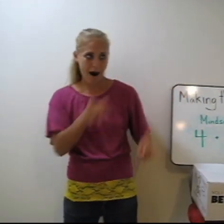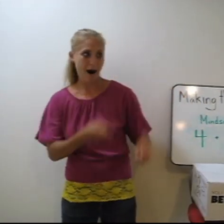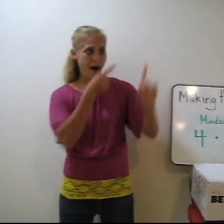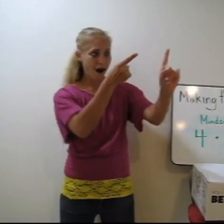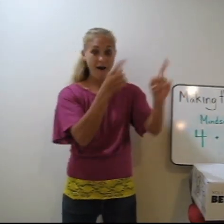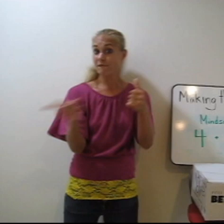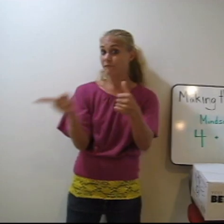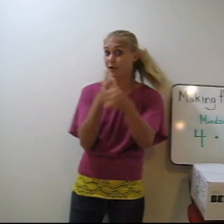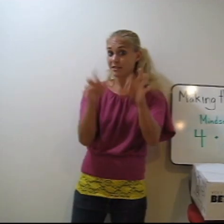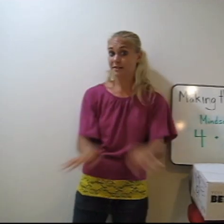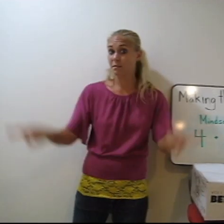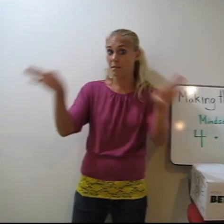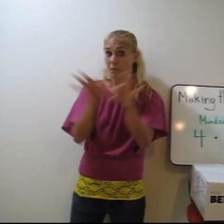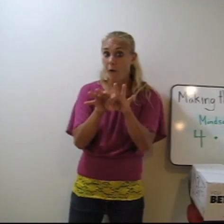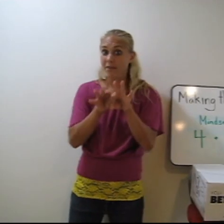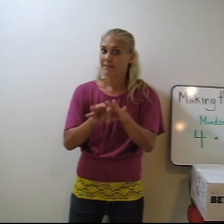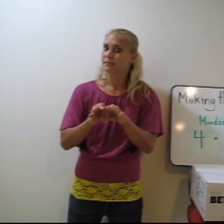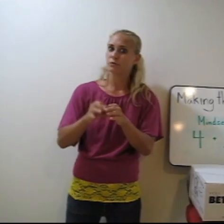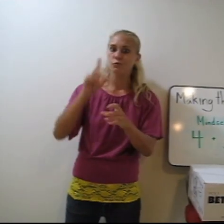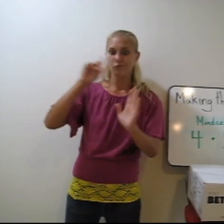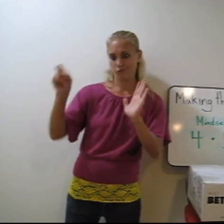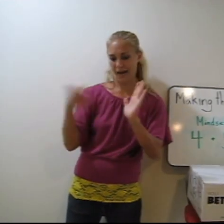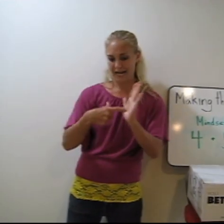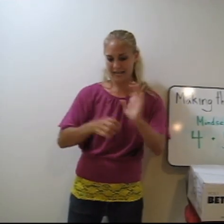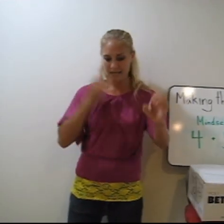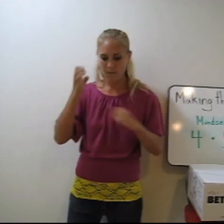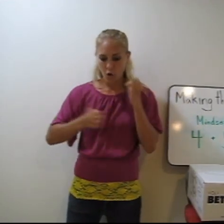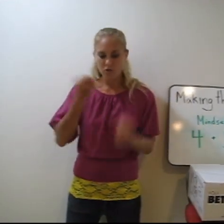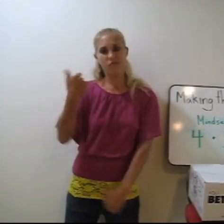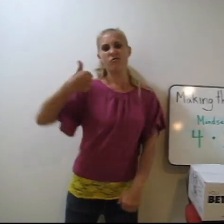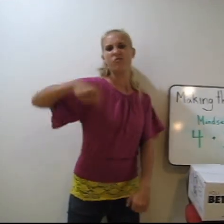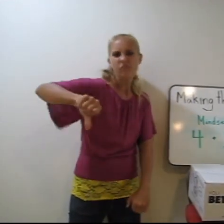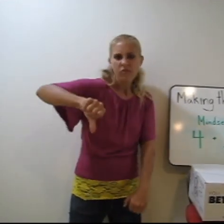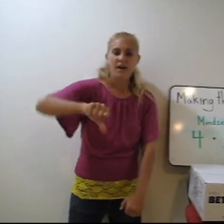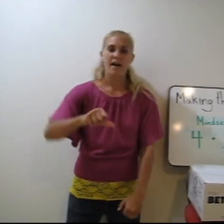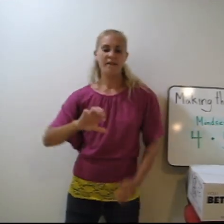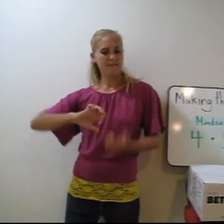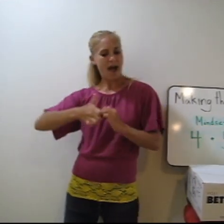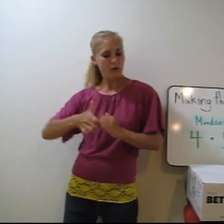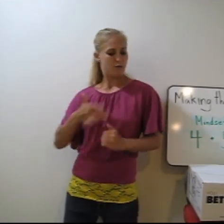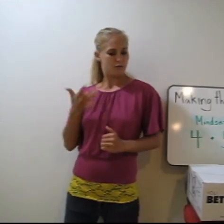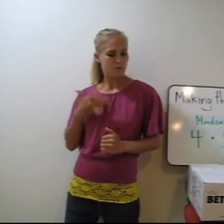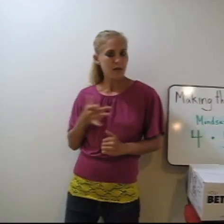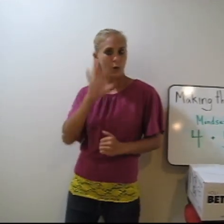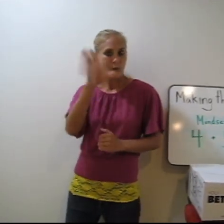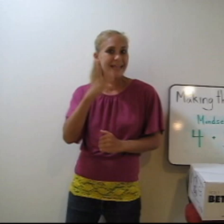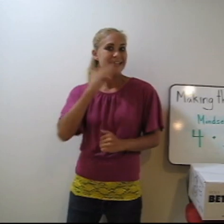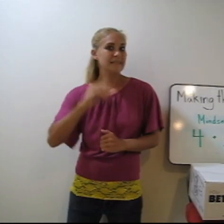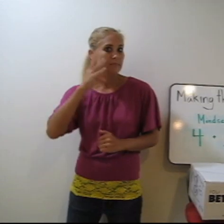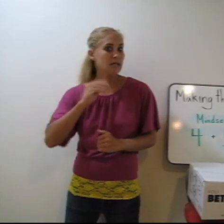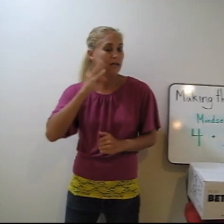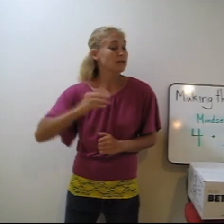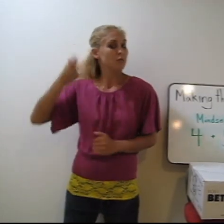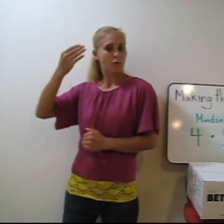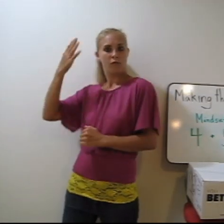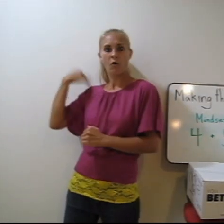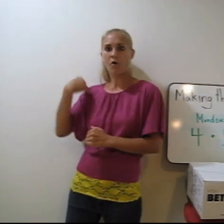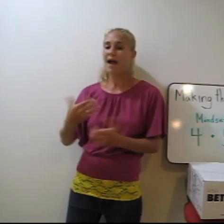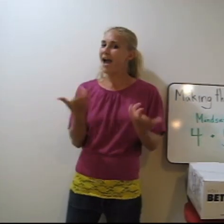recognize some of the emotions of rejection you might feel and how it might be different than anything you've experienced before. I don't want you to be caught off